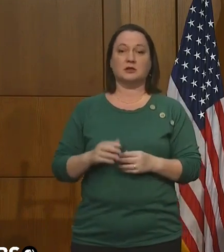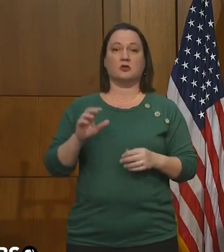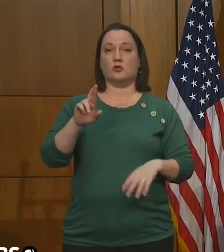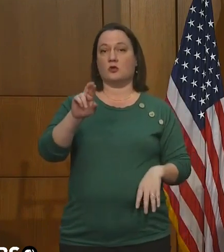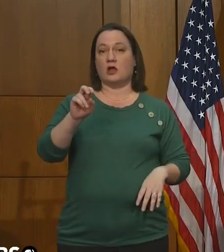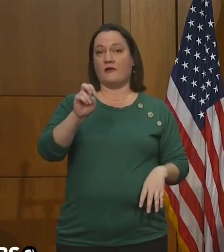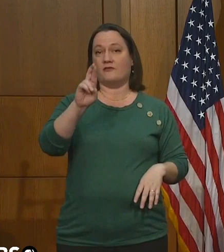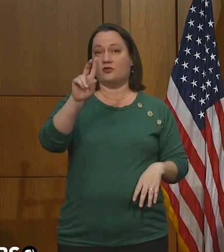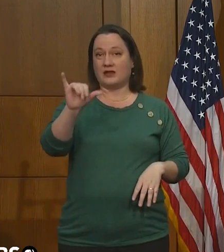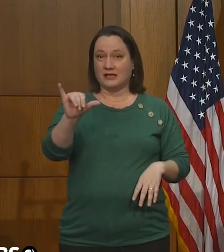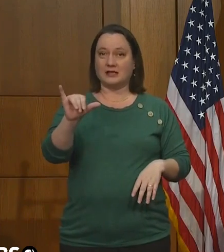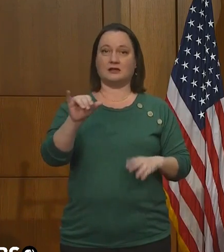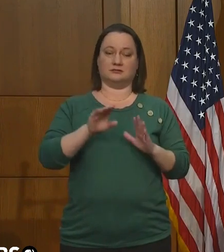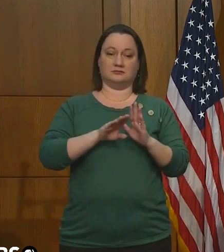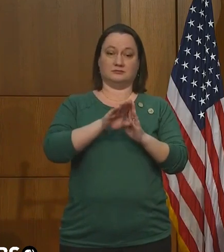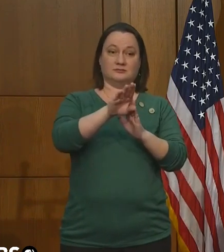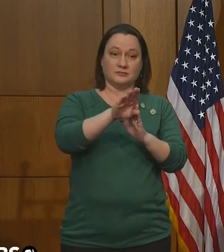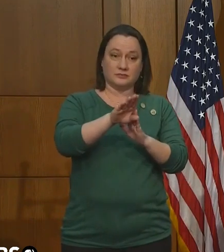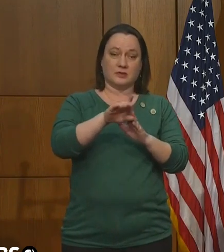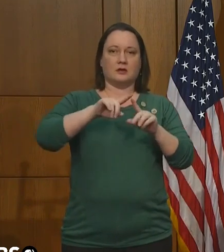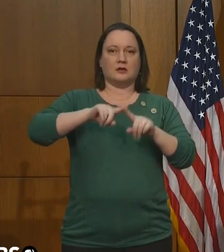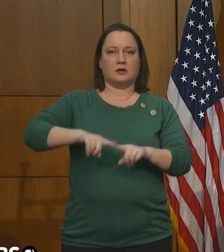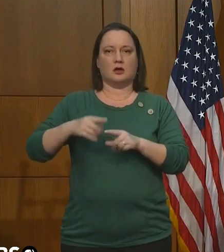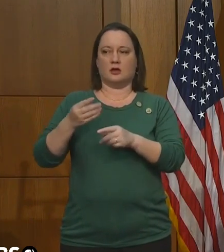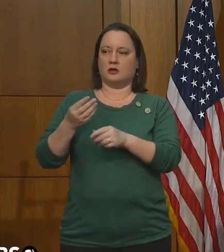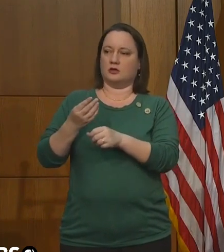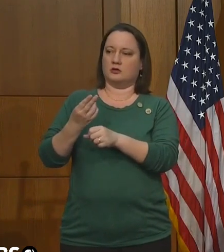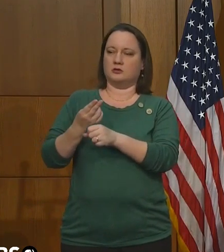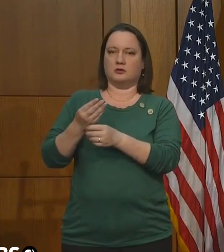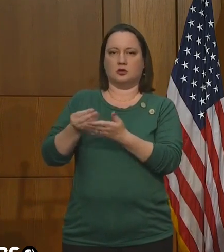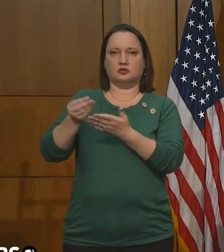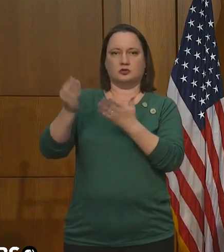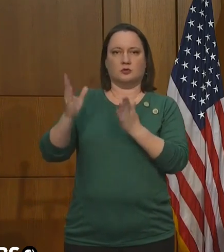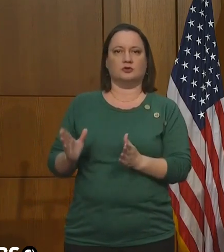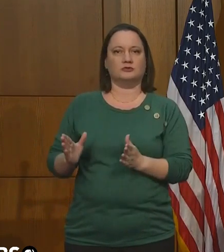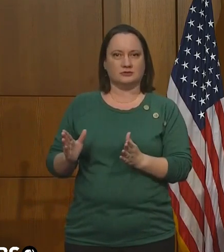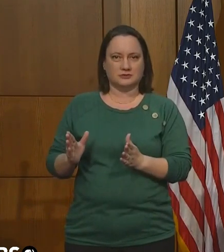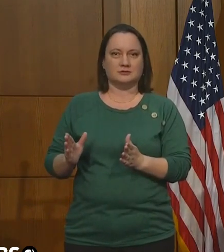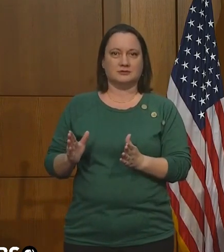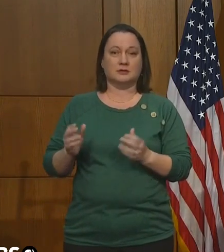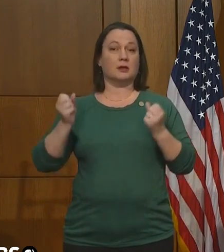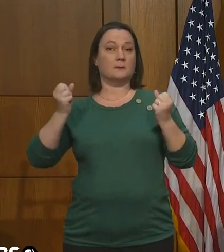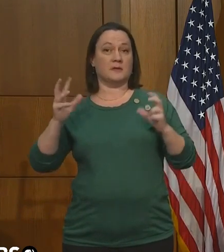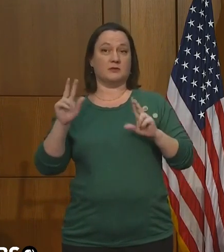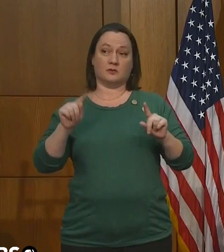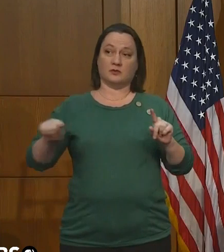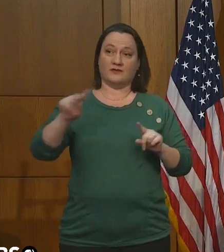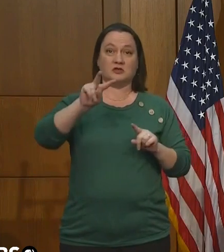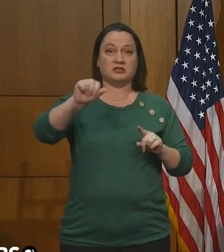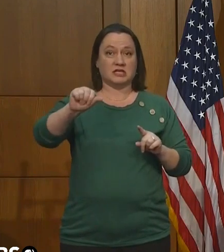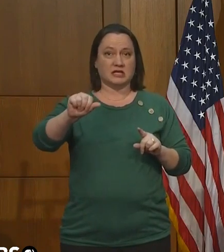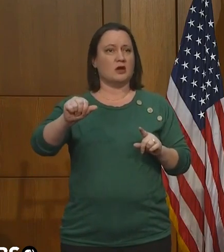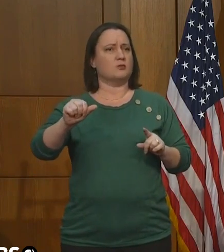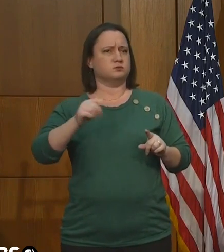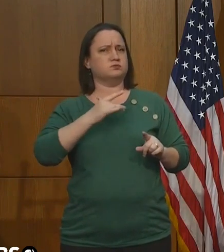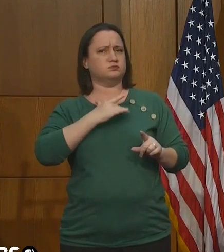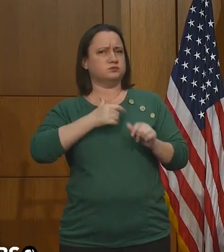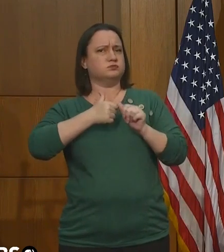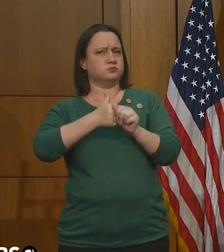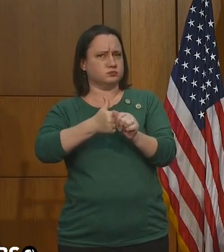consumer-driven. Consumers, and there are many Virginians that are following the